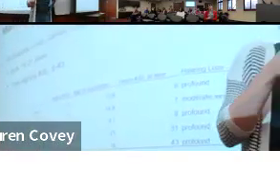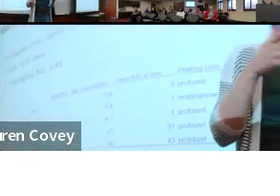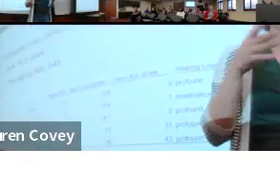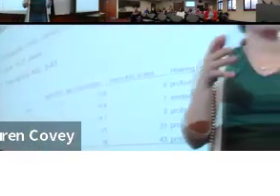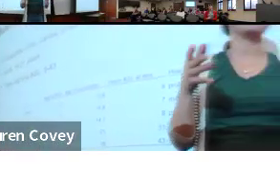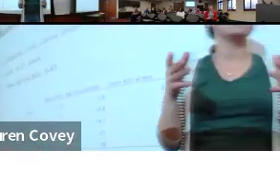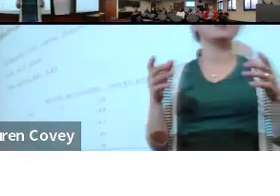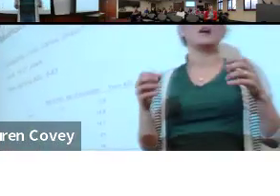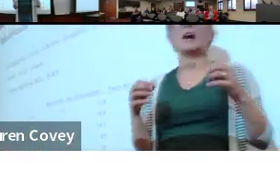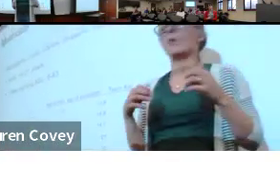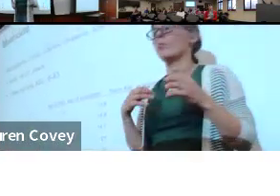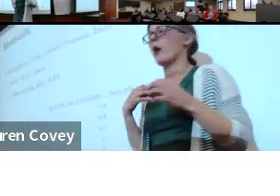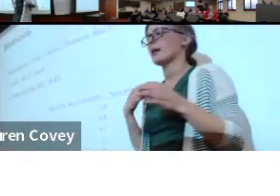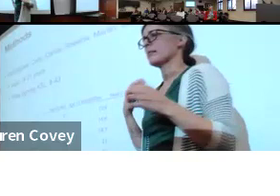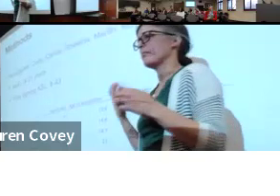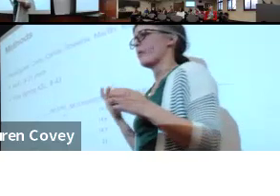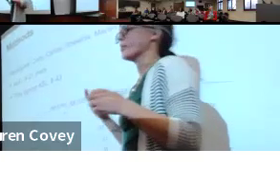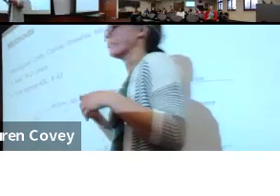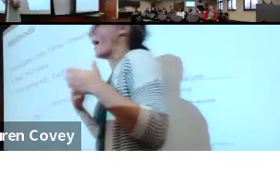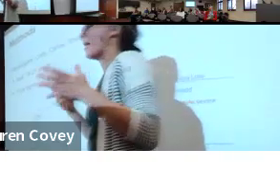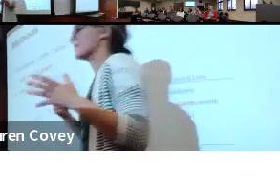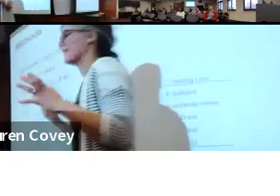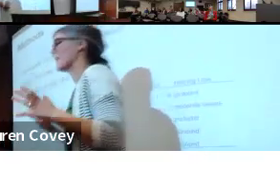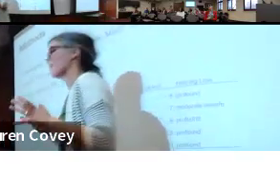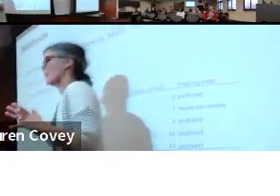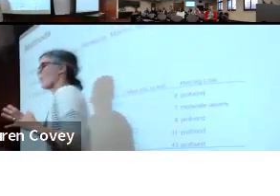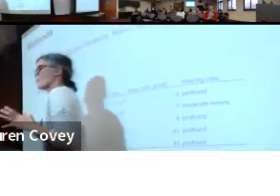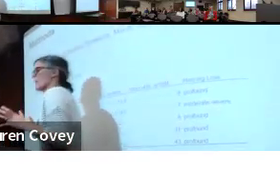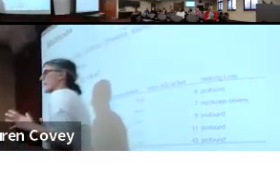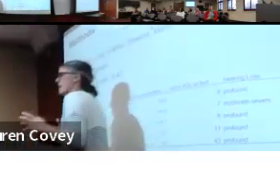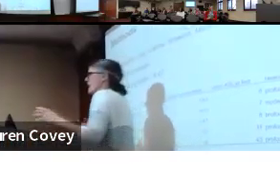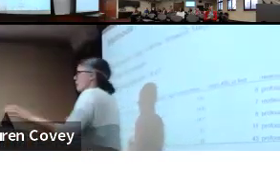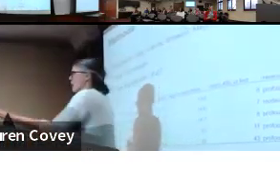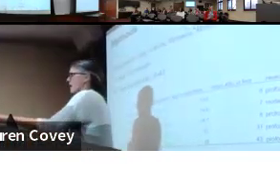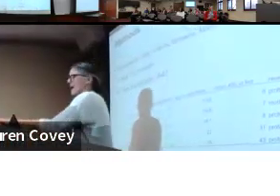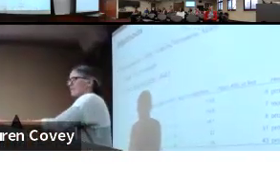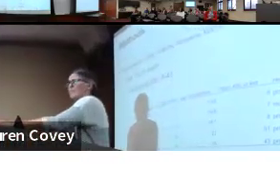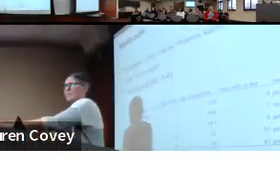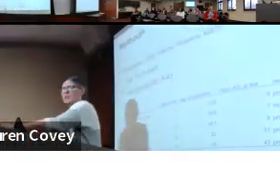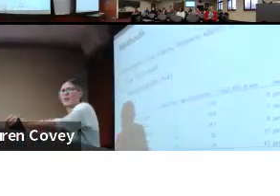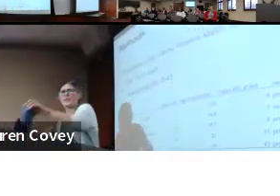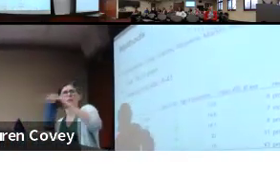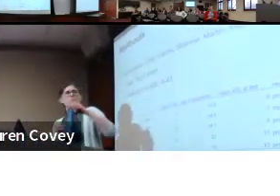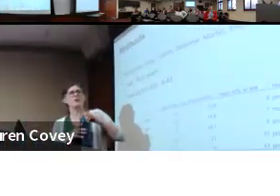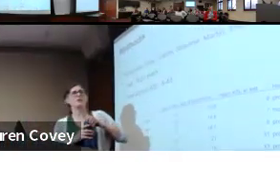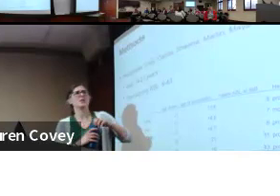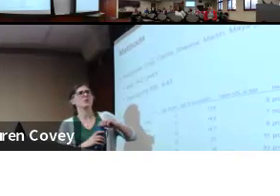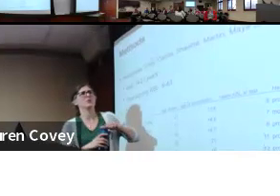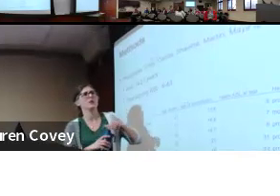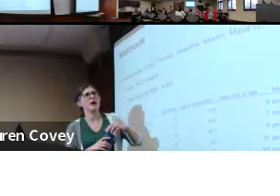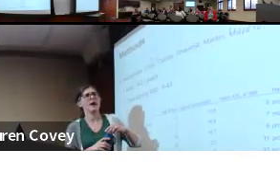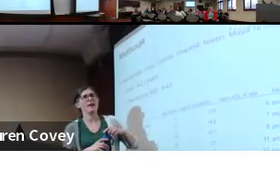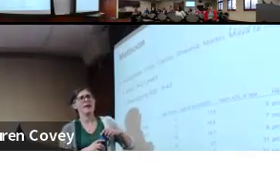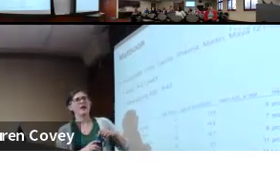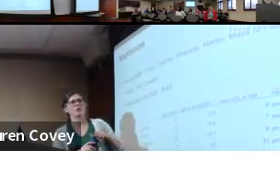any other language before. One person perhaps had a little bit of home sign, but nothing that would be